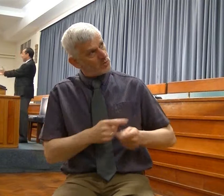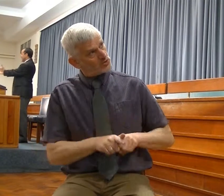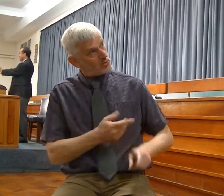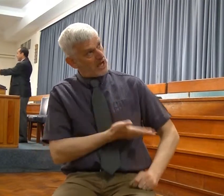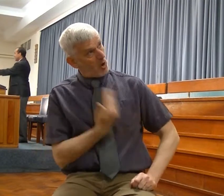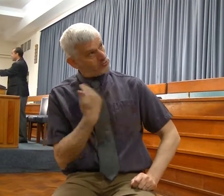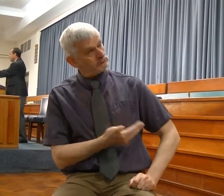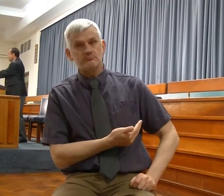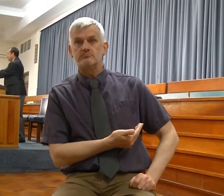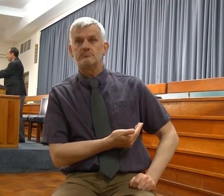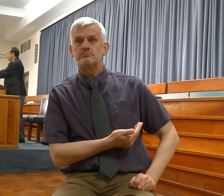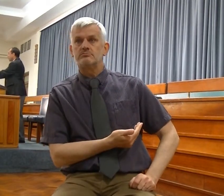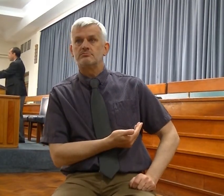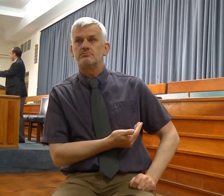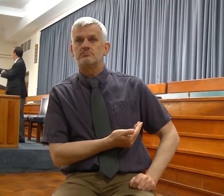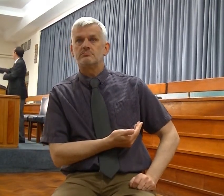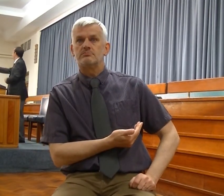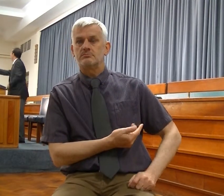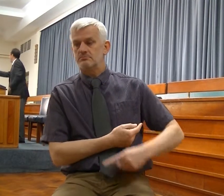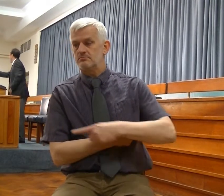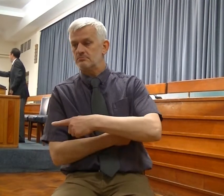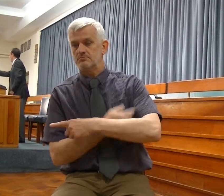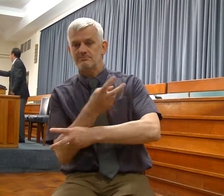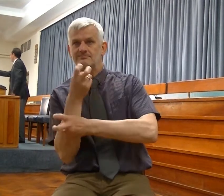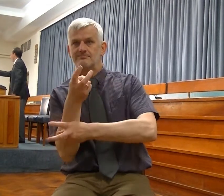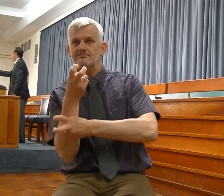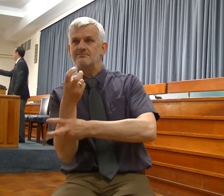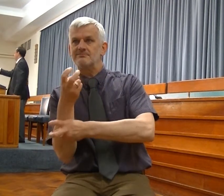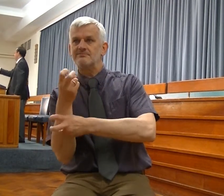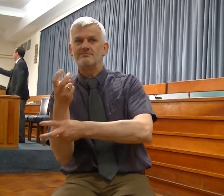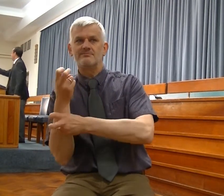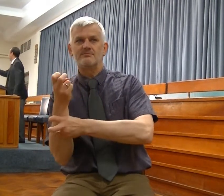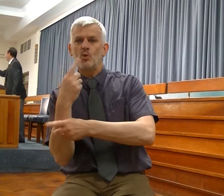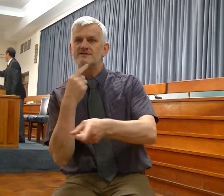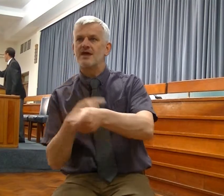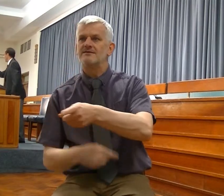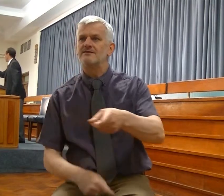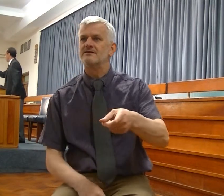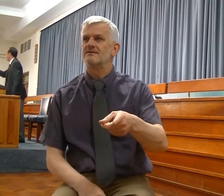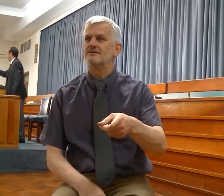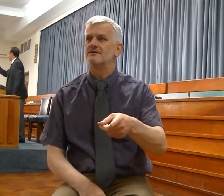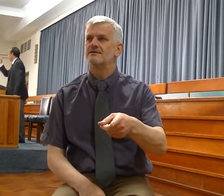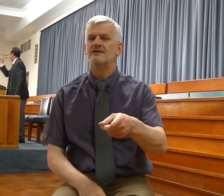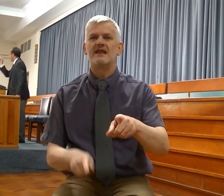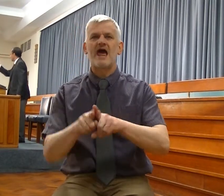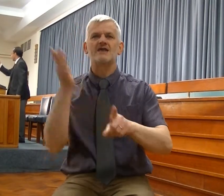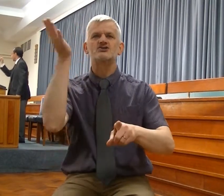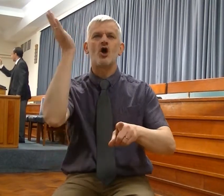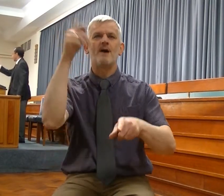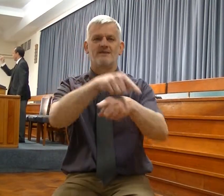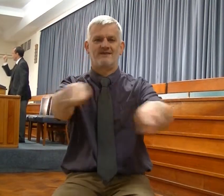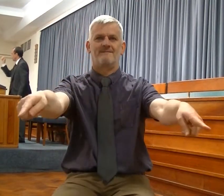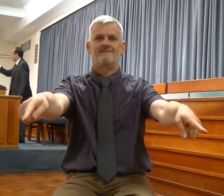save us too." So that thief on the cross heard the message. Oh, they didn't believe in what they were saying,